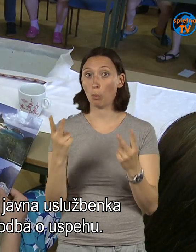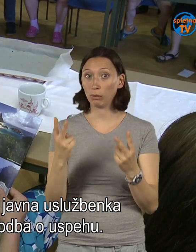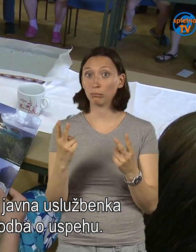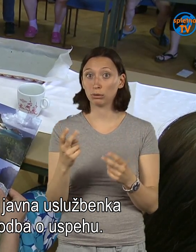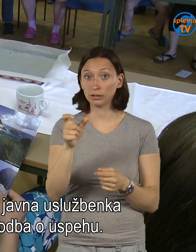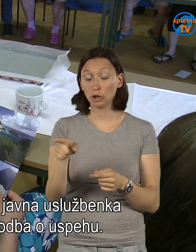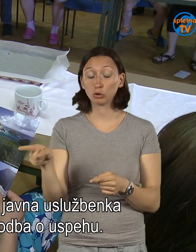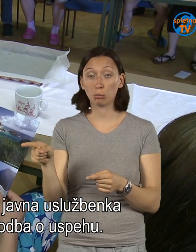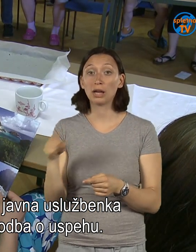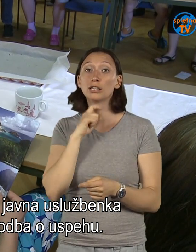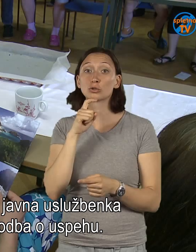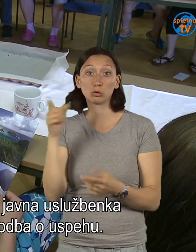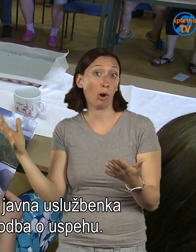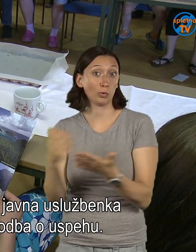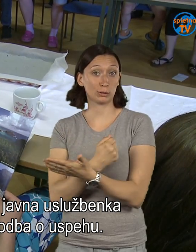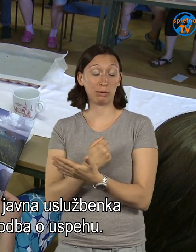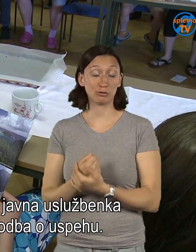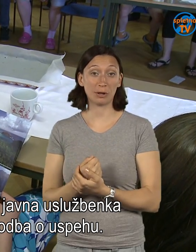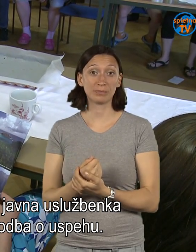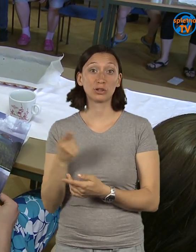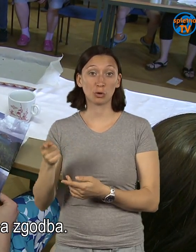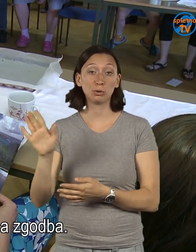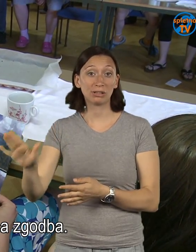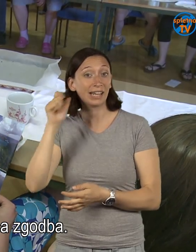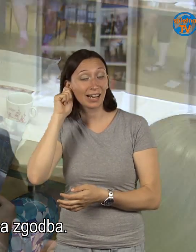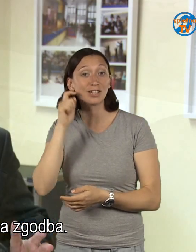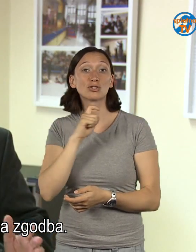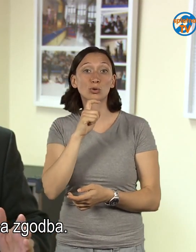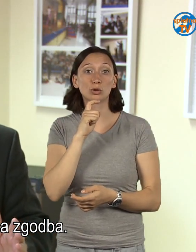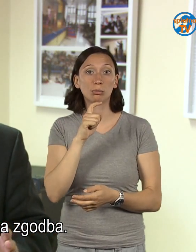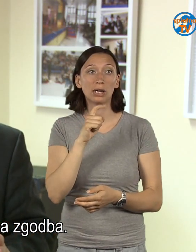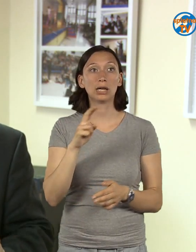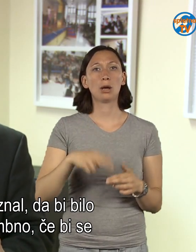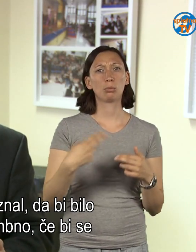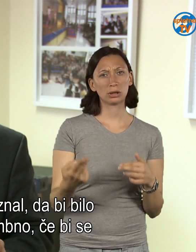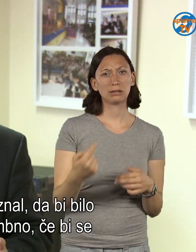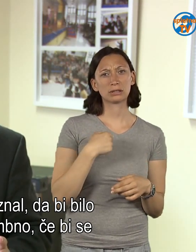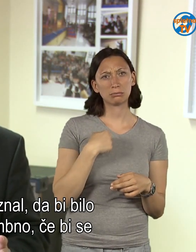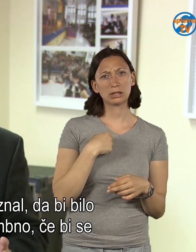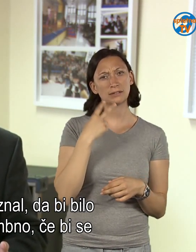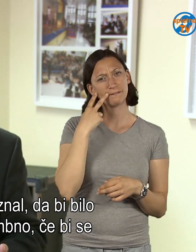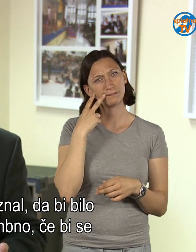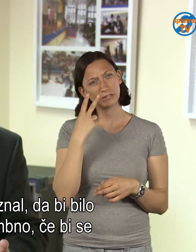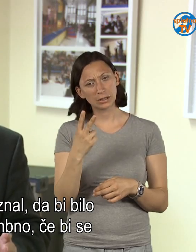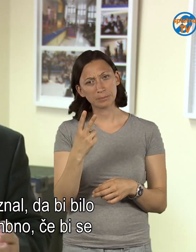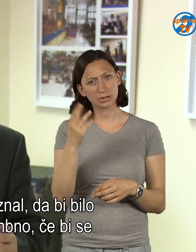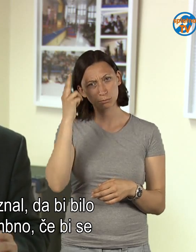So it was a story of success. That was her story. Afterwards, I realized that for